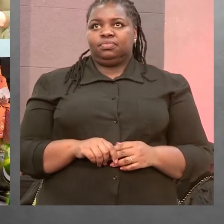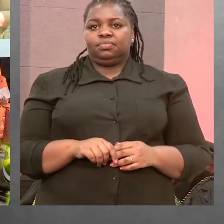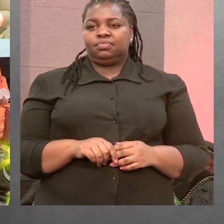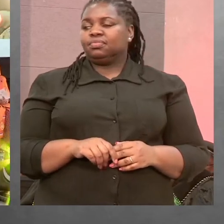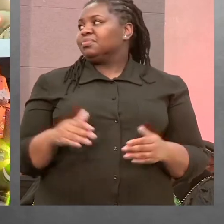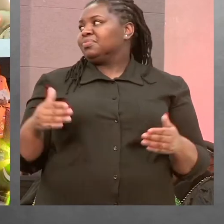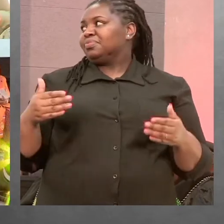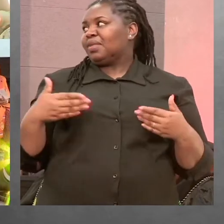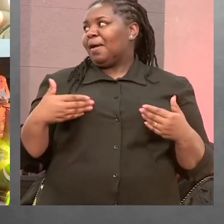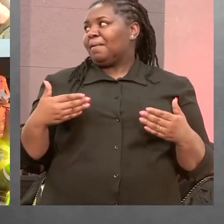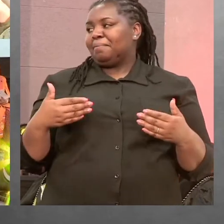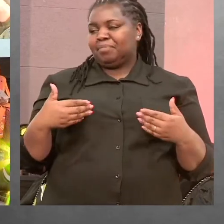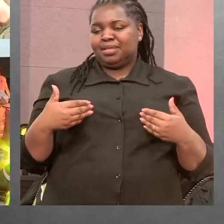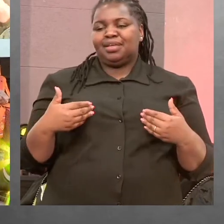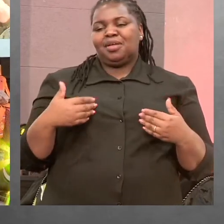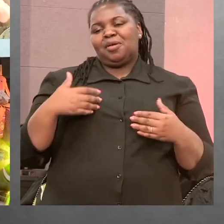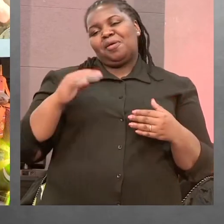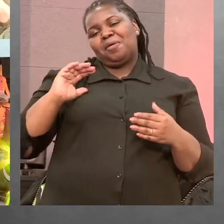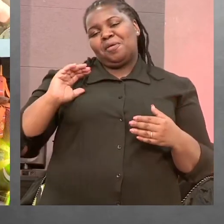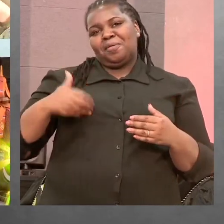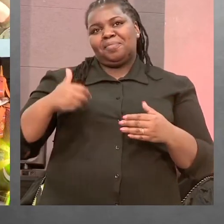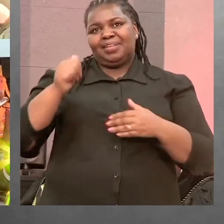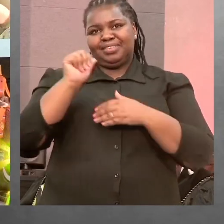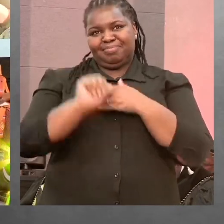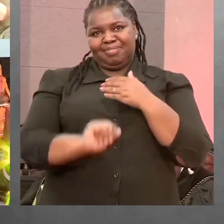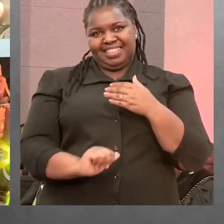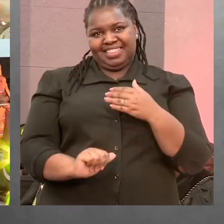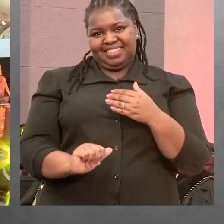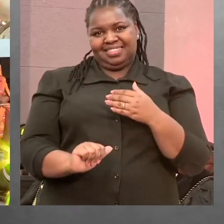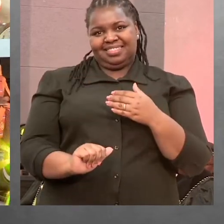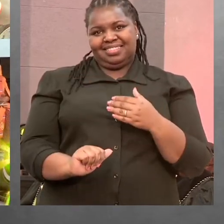Happy Women's Month to you all, by the way.